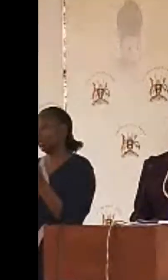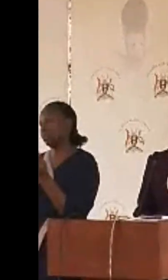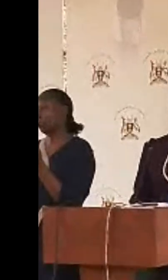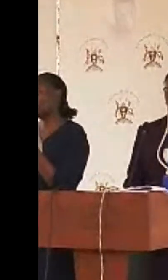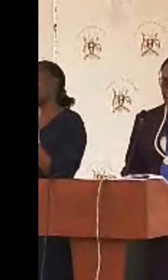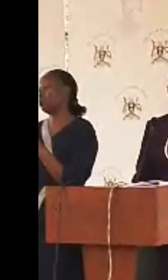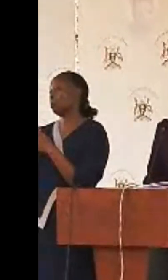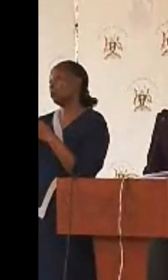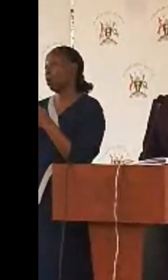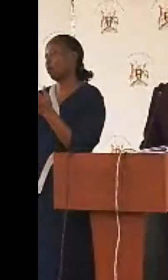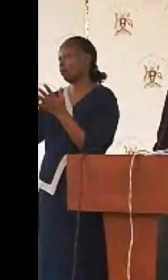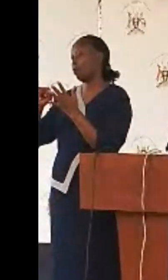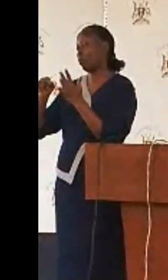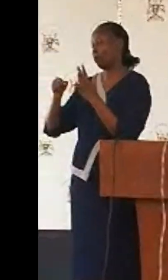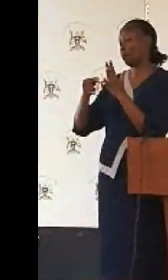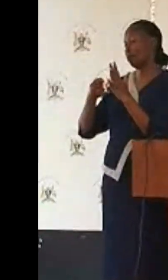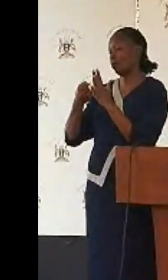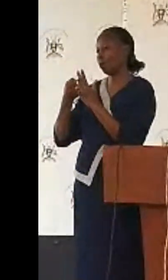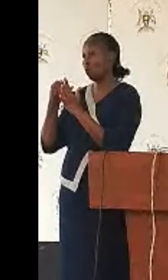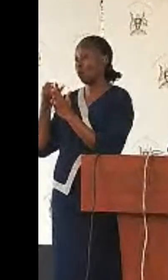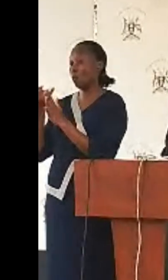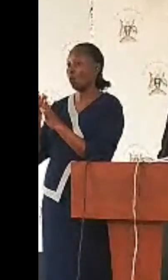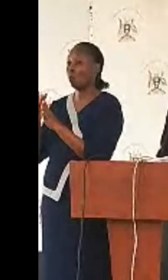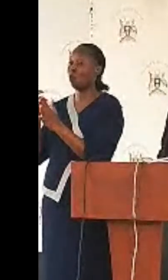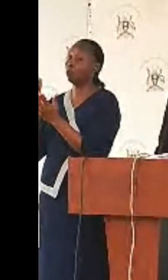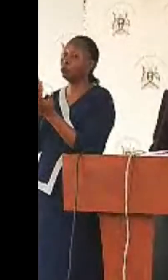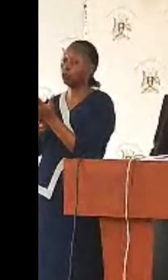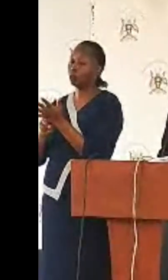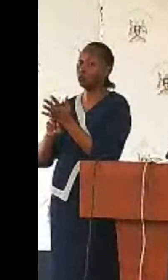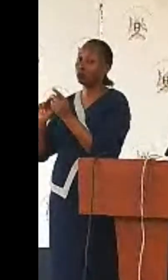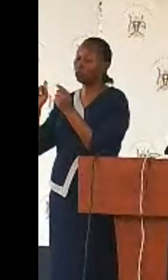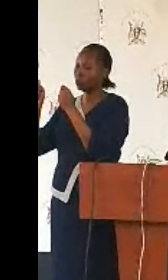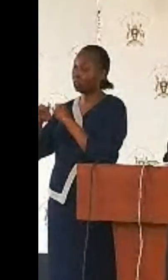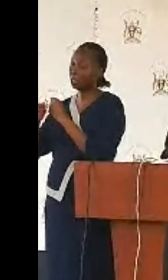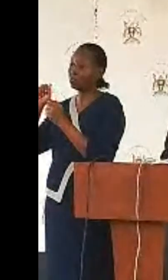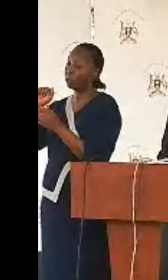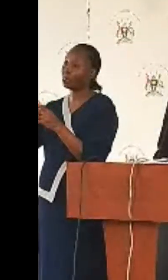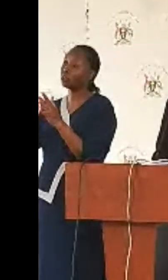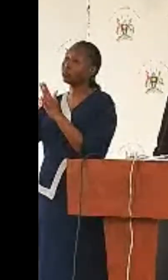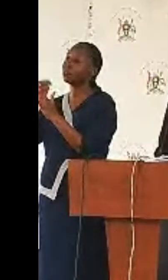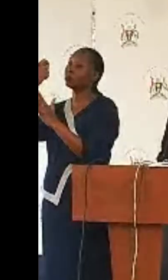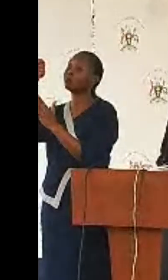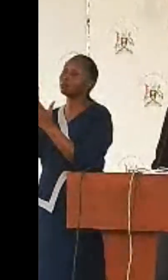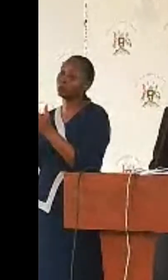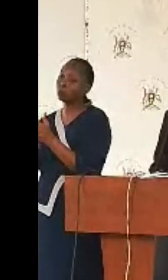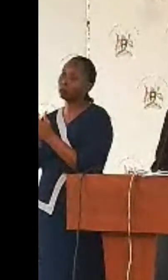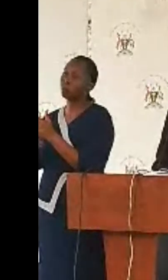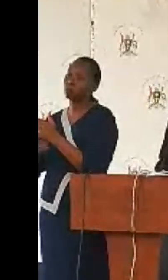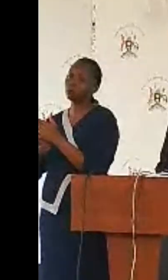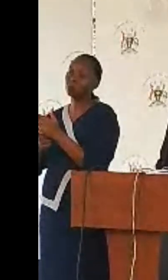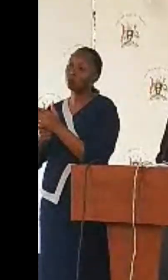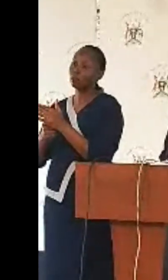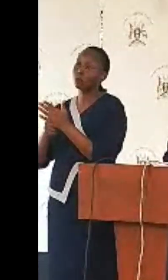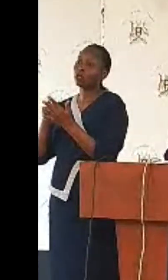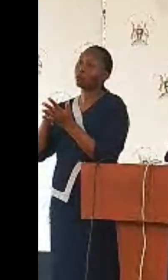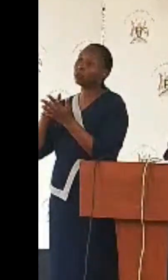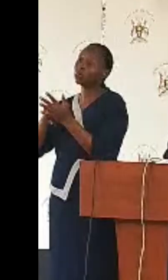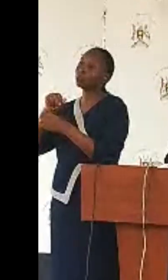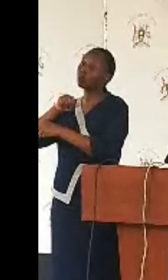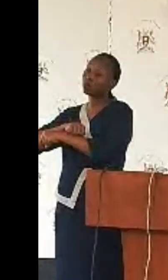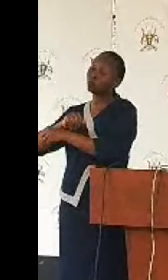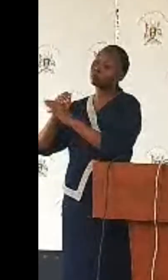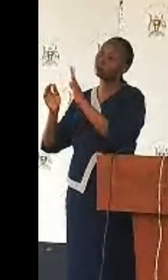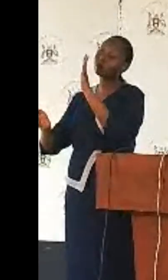wajja kubaawo omutango gwa $500 okusobola okukyusaamu ebyo bye wawaayo. Olwekyo amasomero gandibadde ganguwako